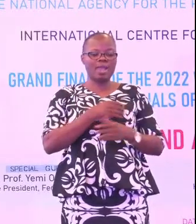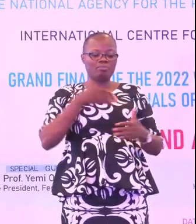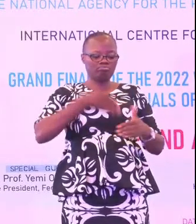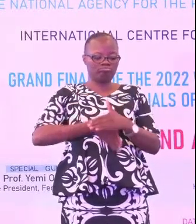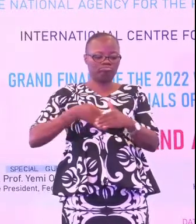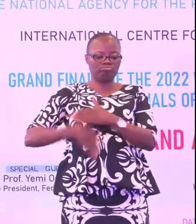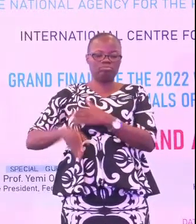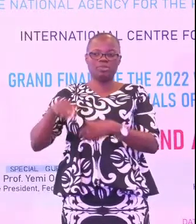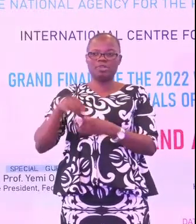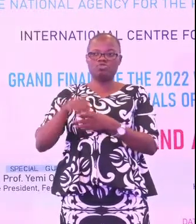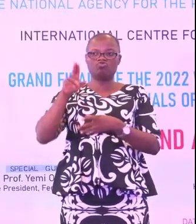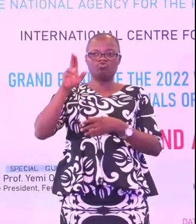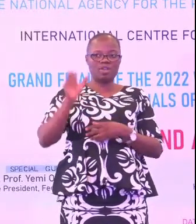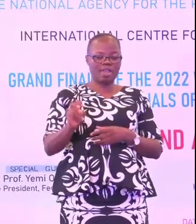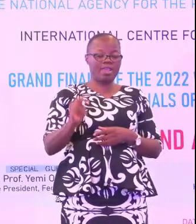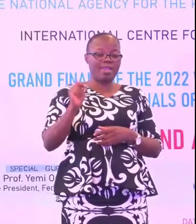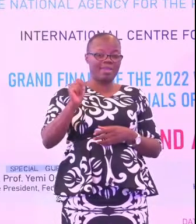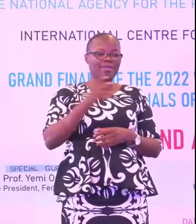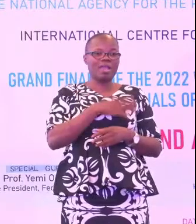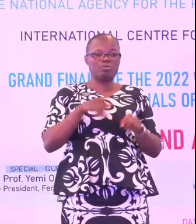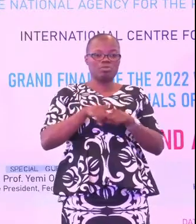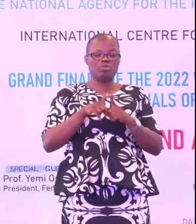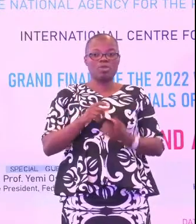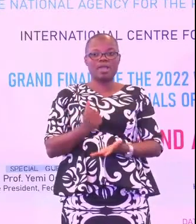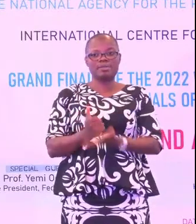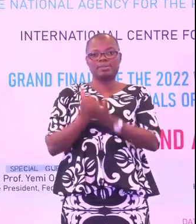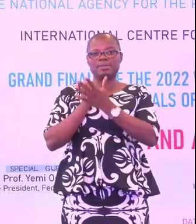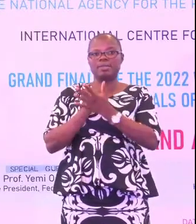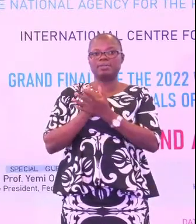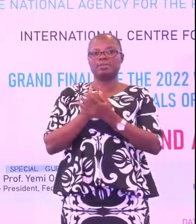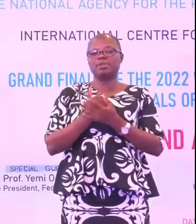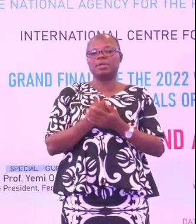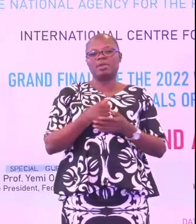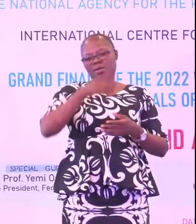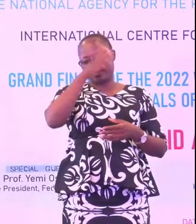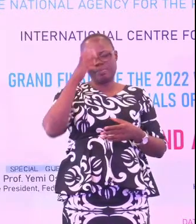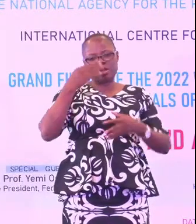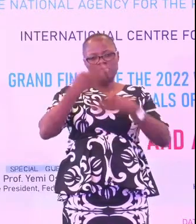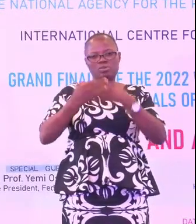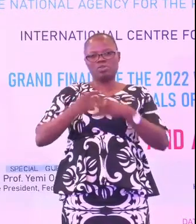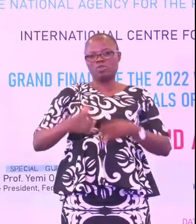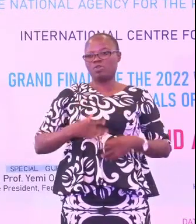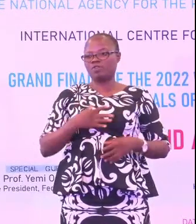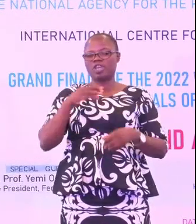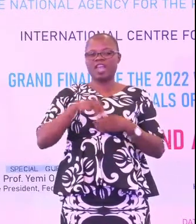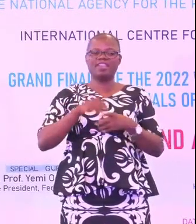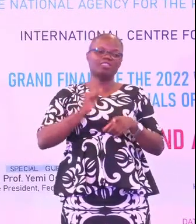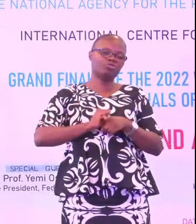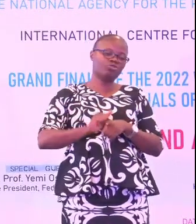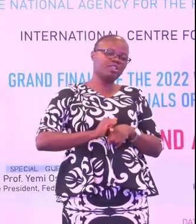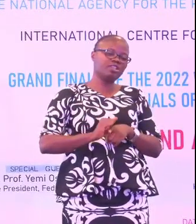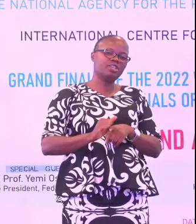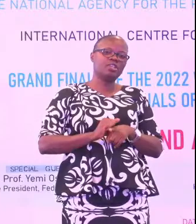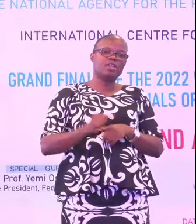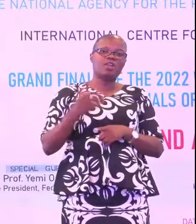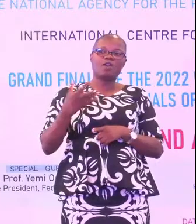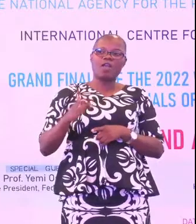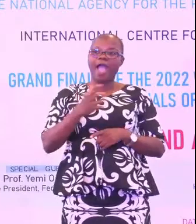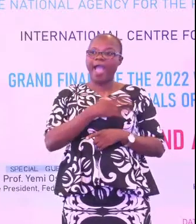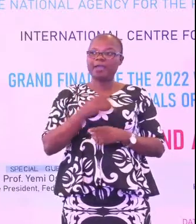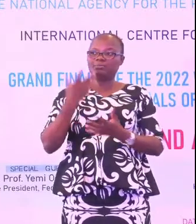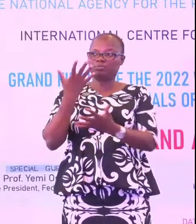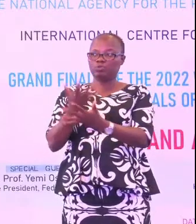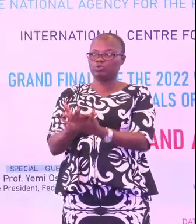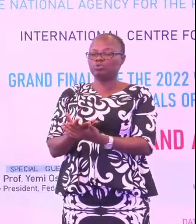UN, and also assisted criminal justice officials in the training of and